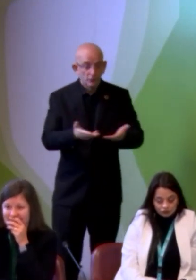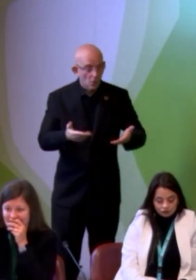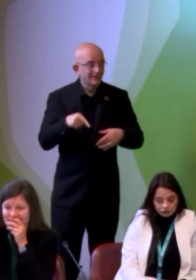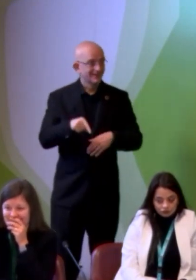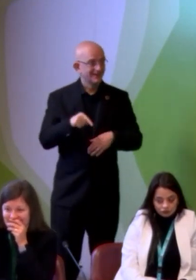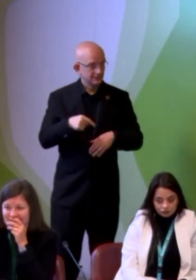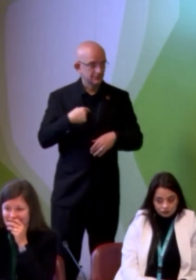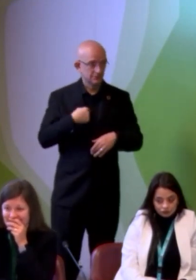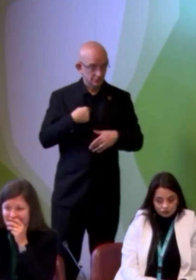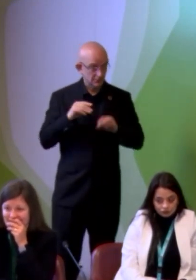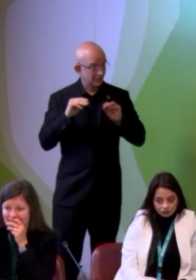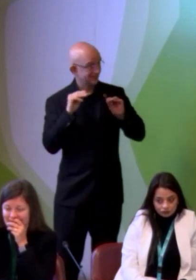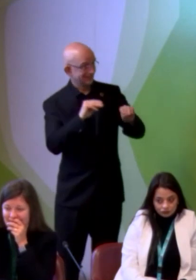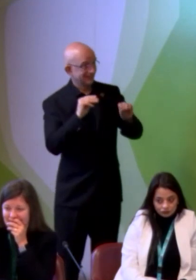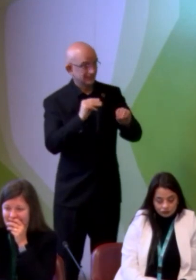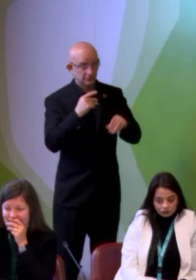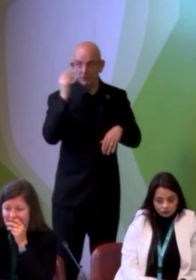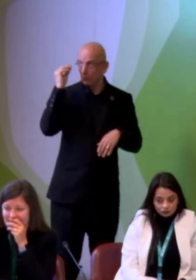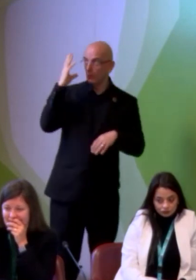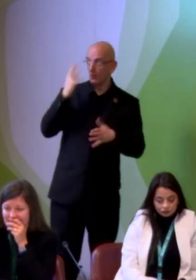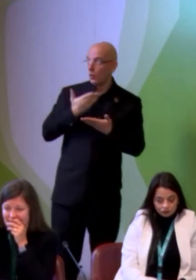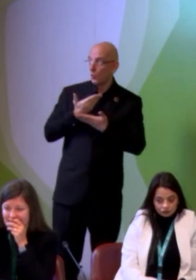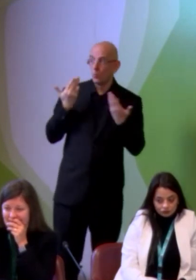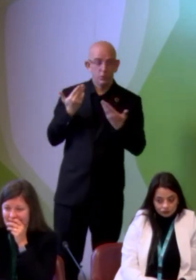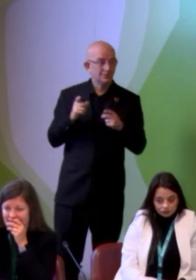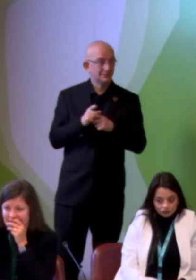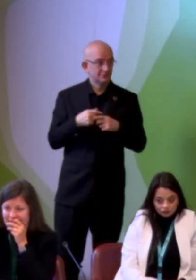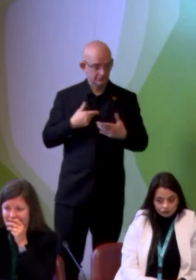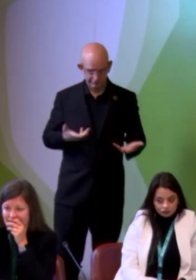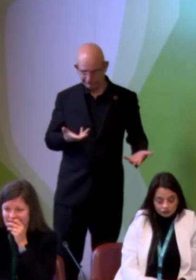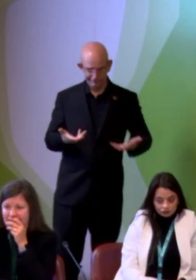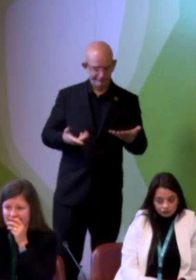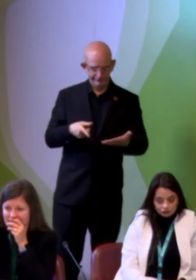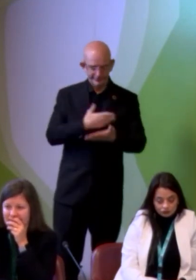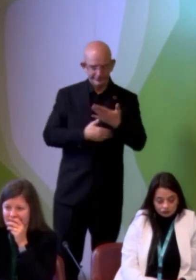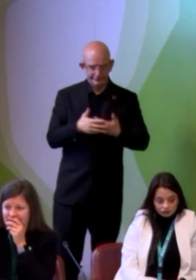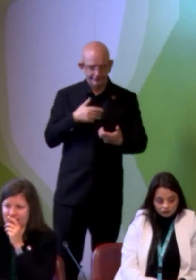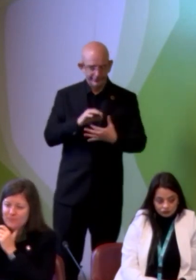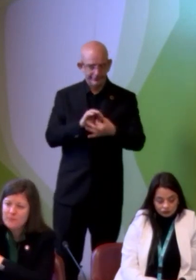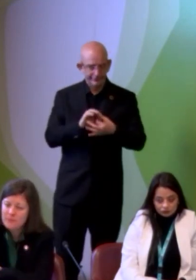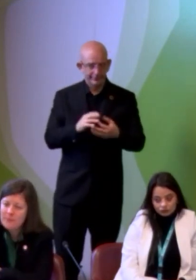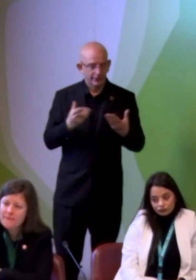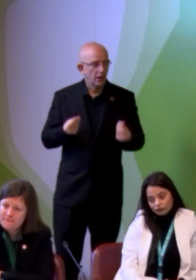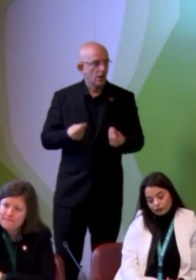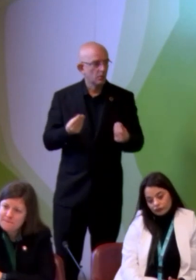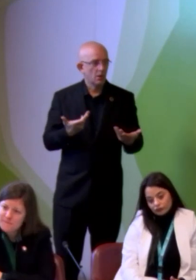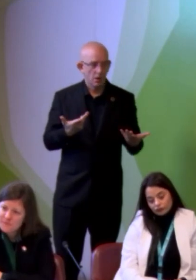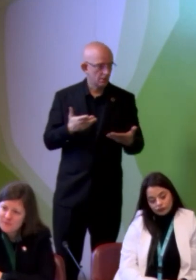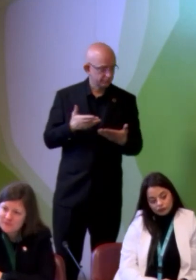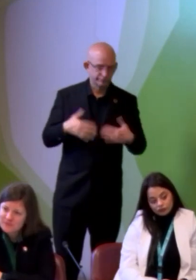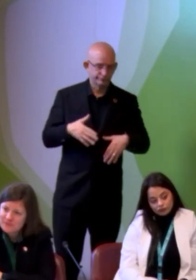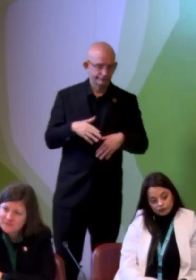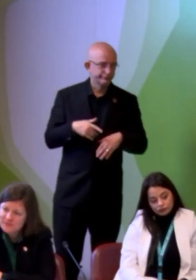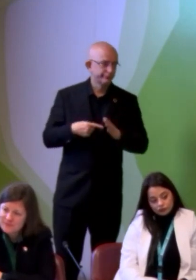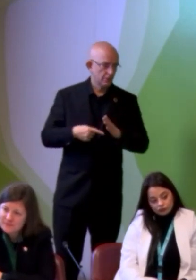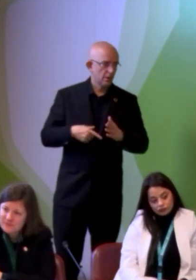with disability. And we are working hard on this with the Light for the World, and also